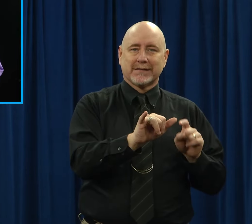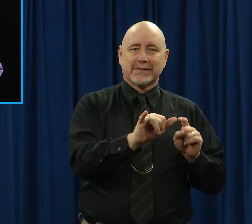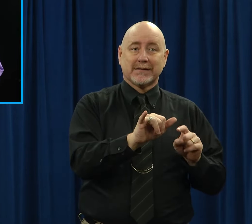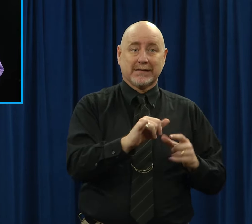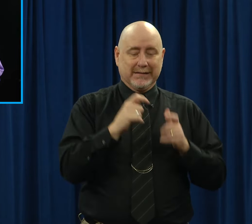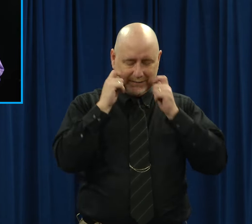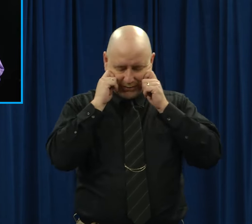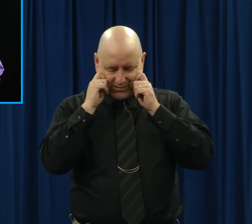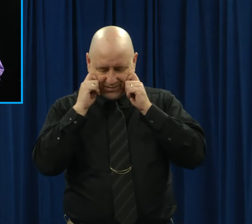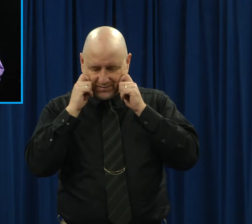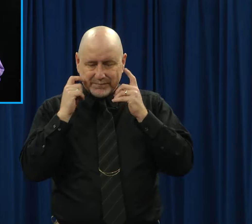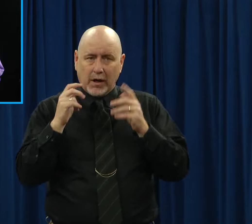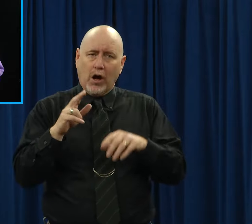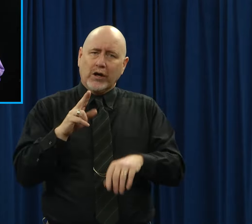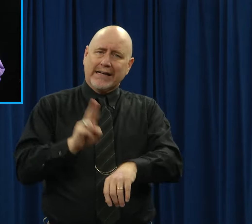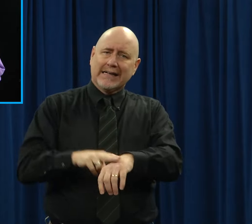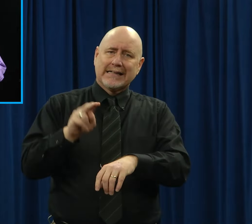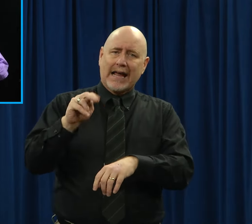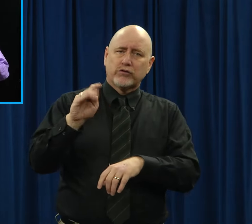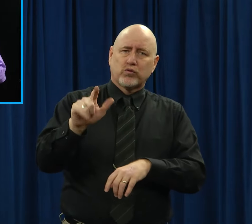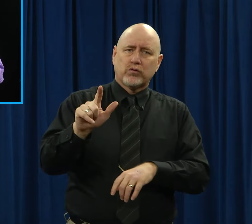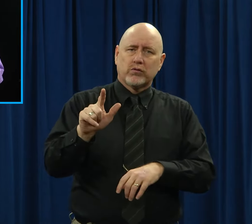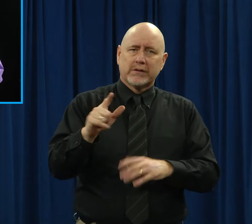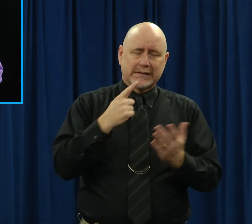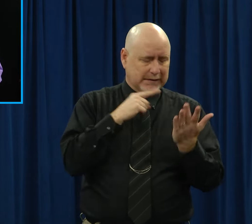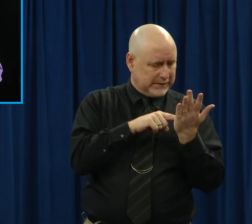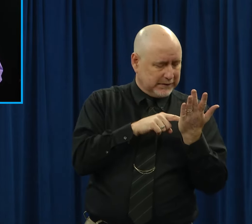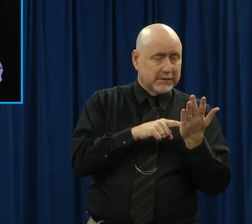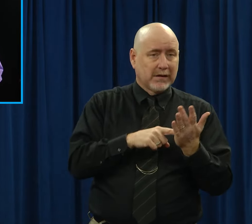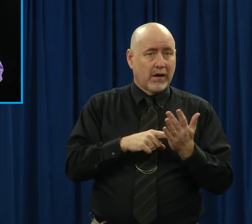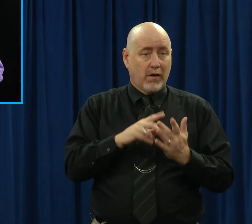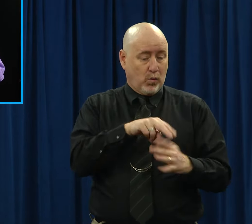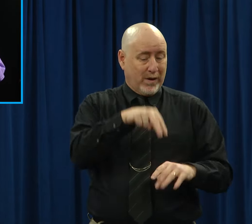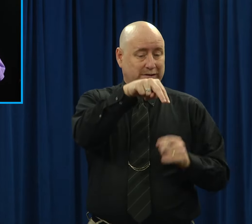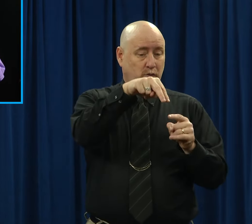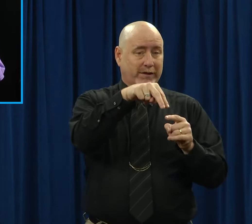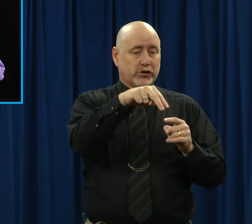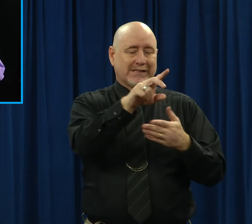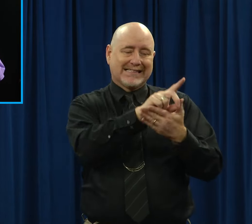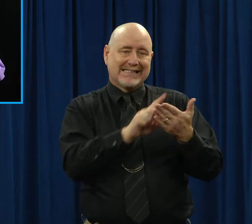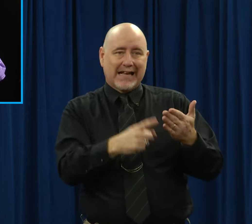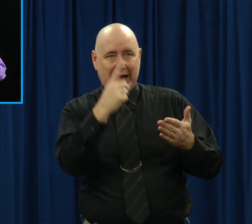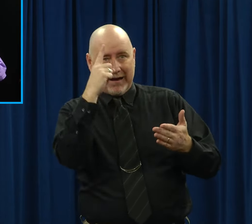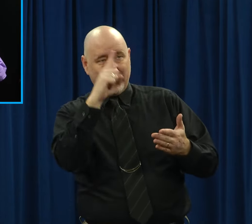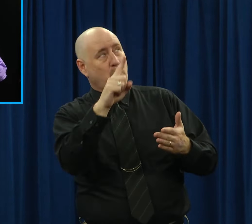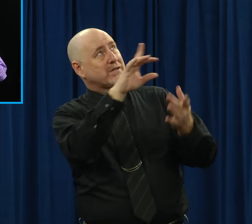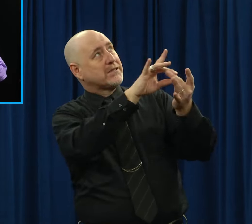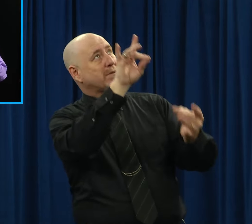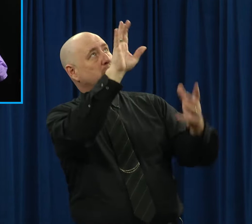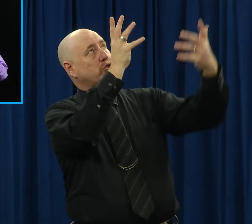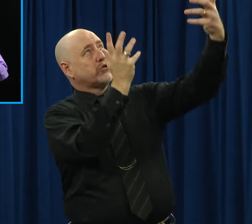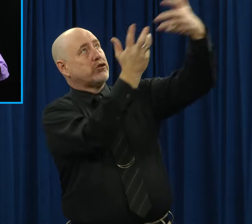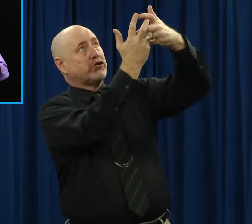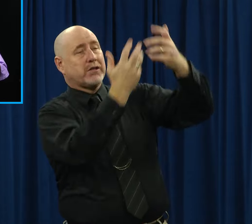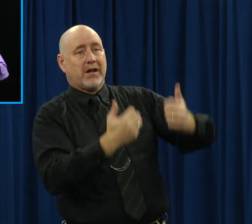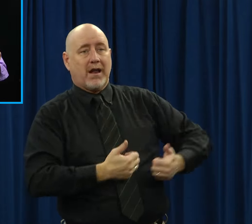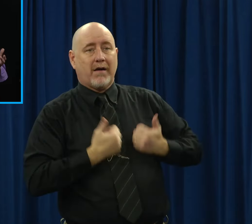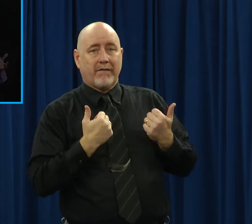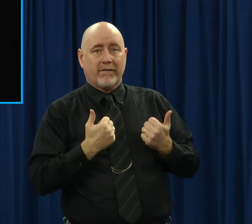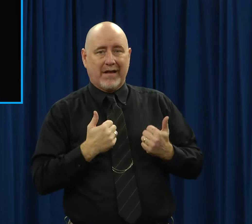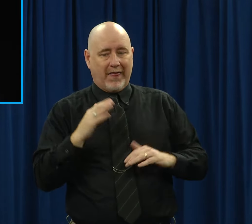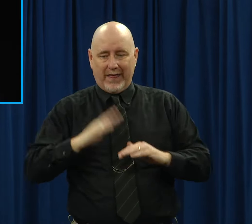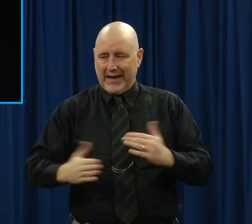spiritual one. You know, our present bodies are natural, he says. The resurrected body will be designed for